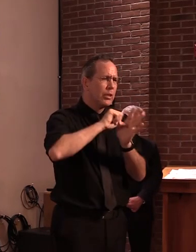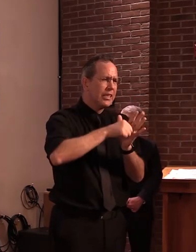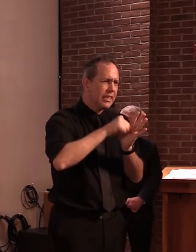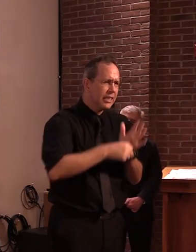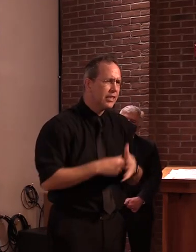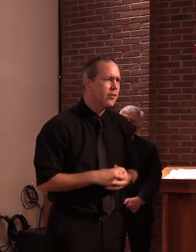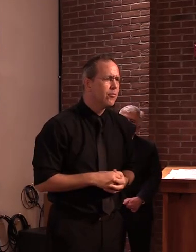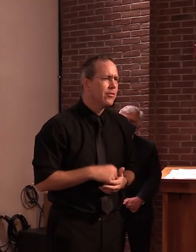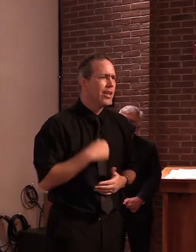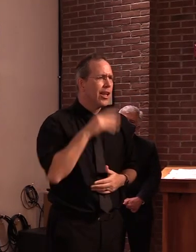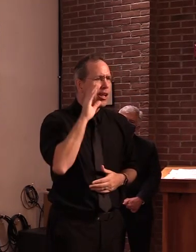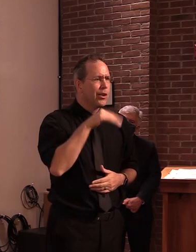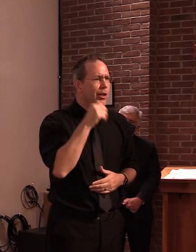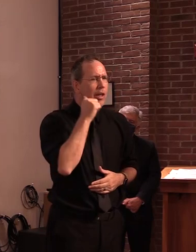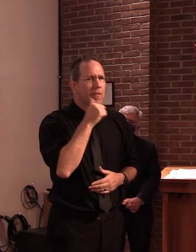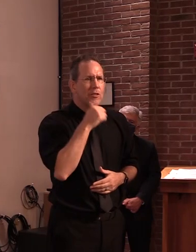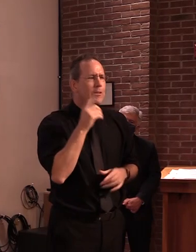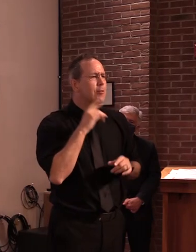very